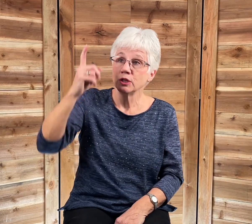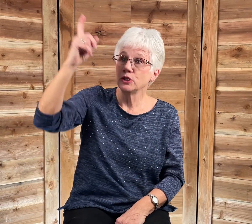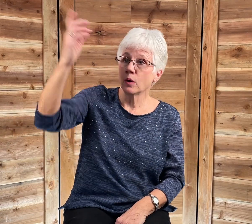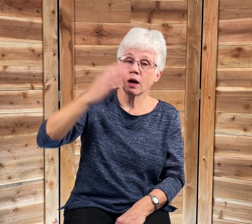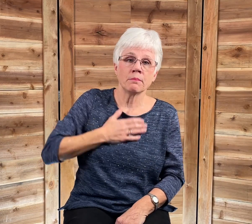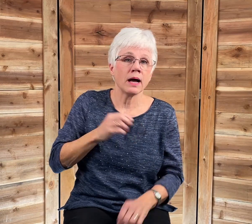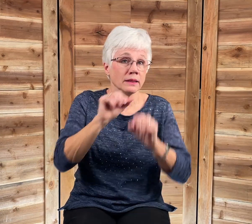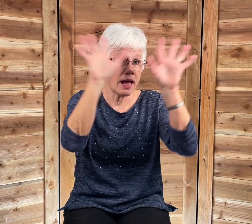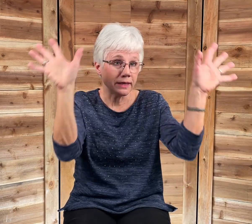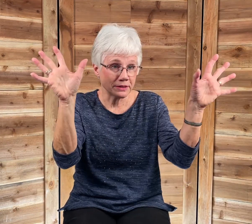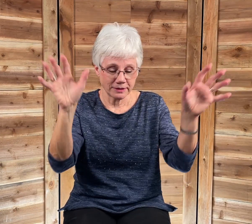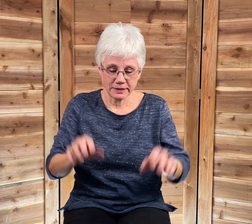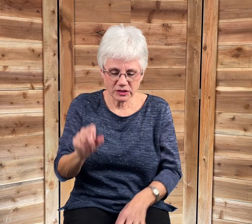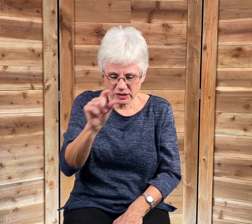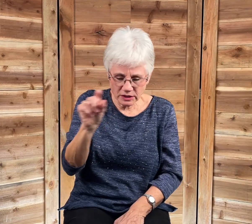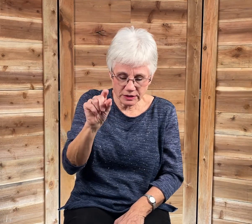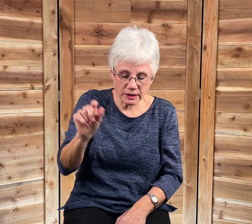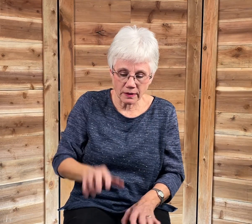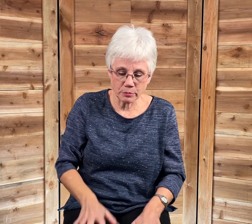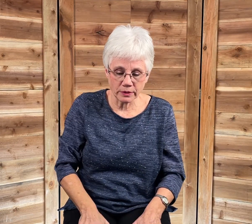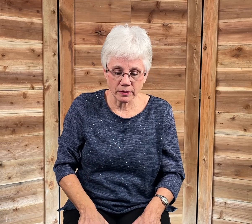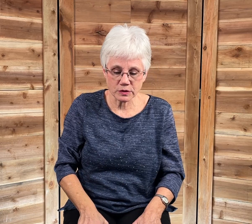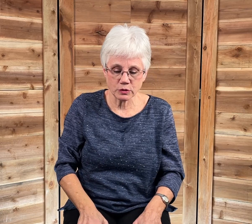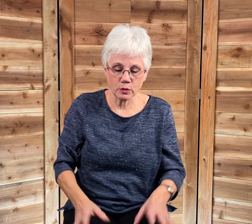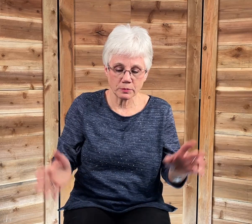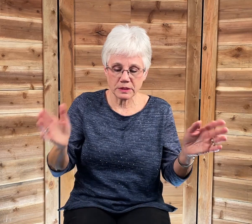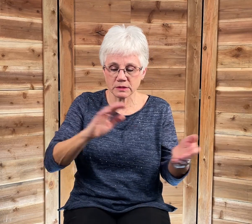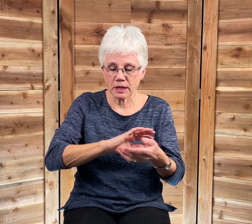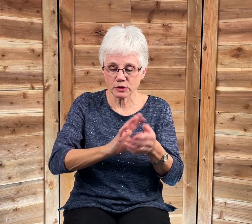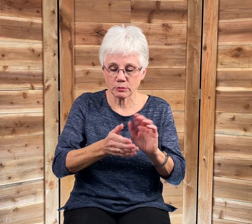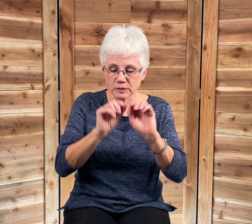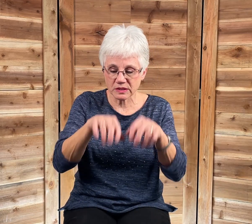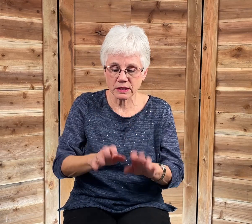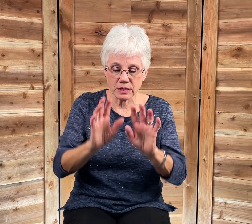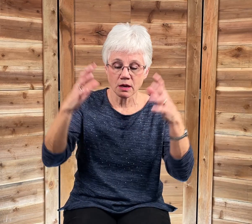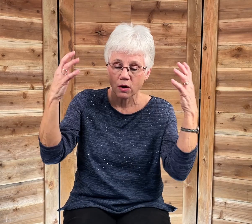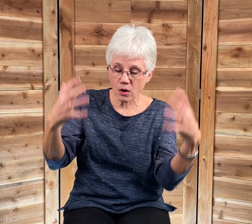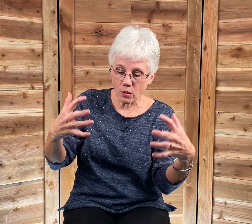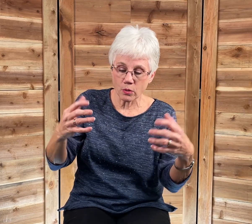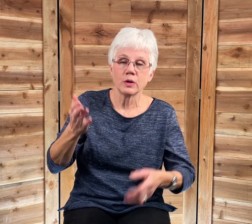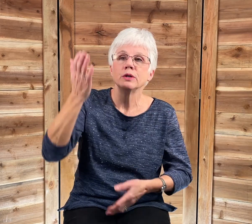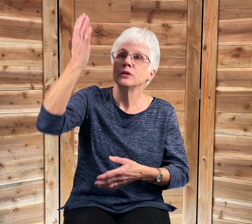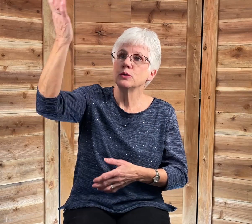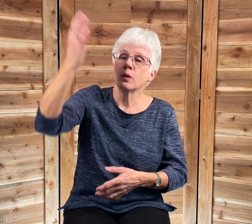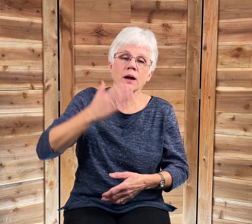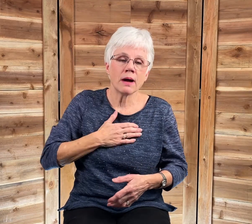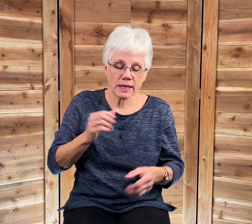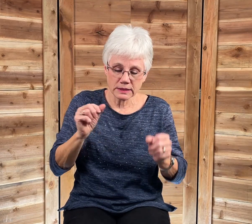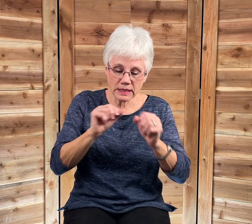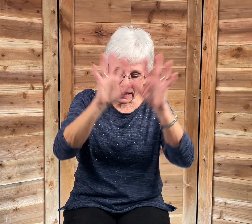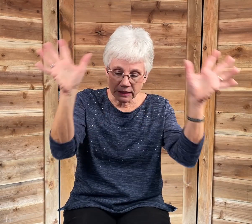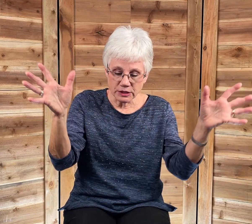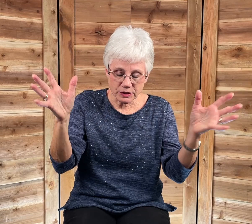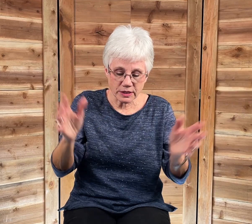a you are my light. That's just a little ditty they put in there. So you are the peace in my troubled sea. Oh, you are